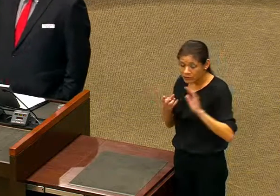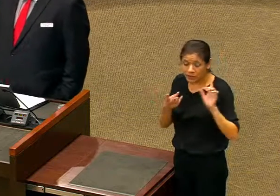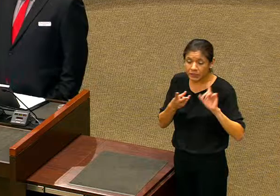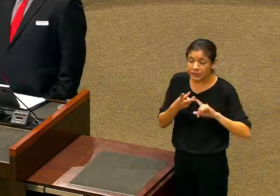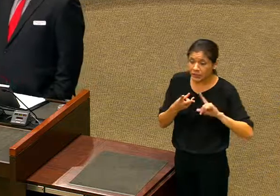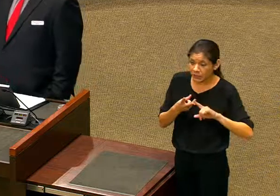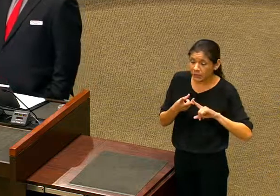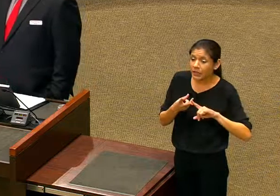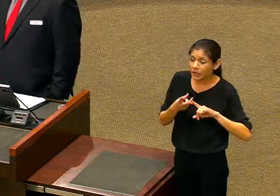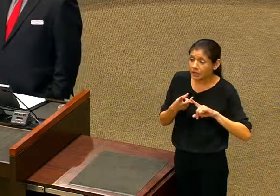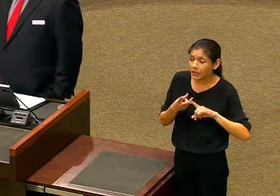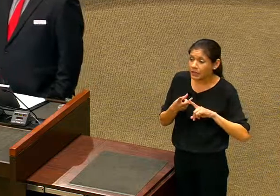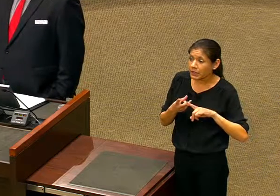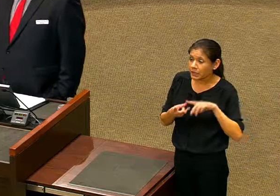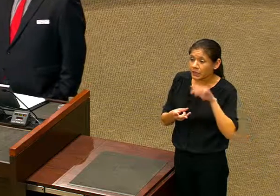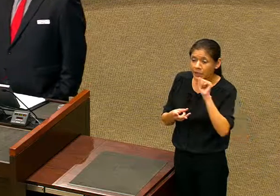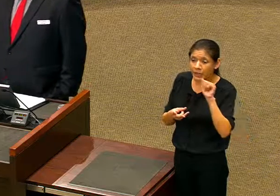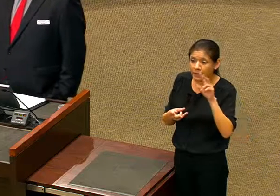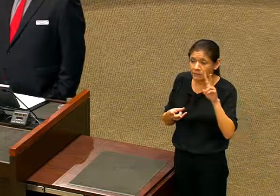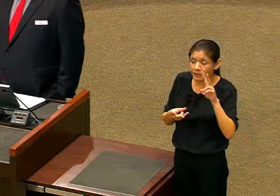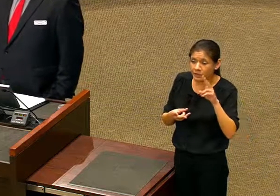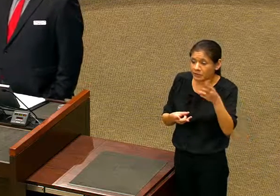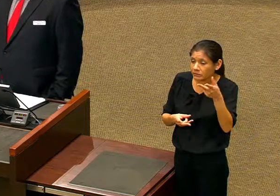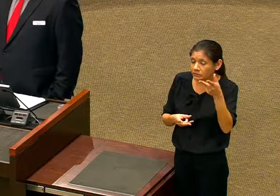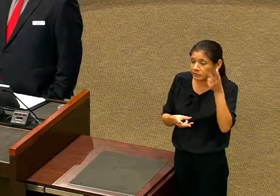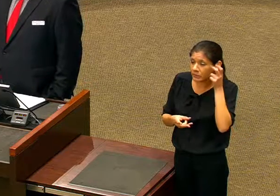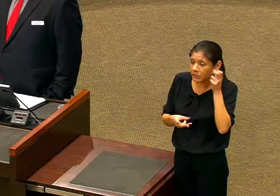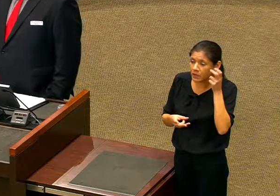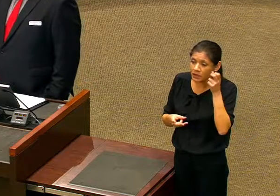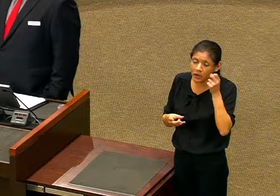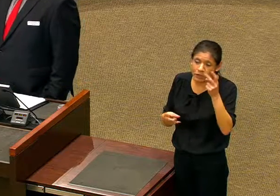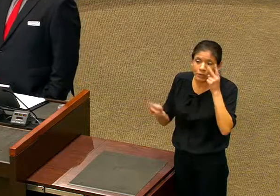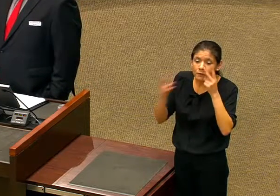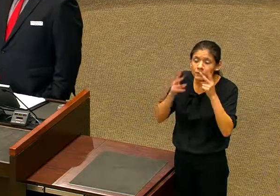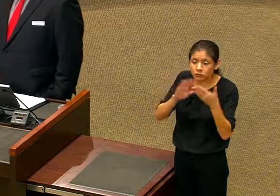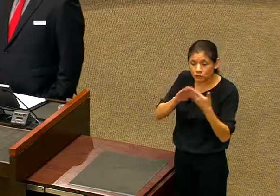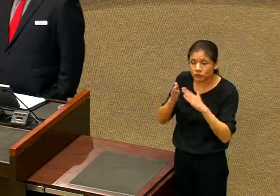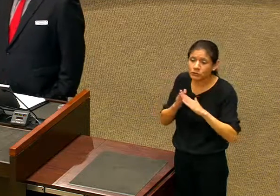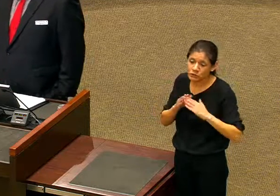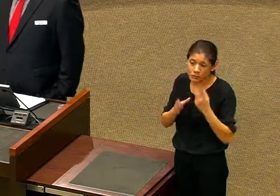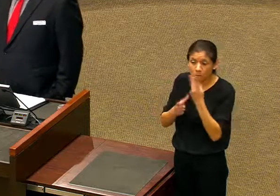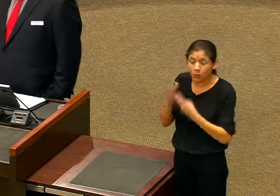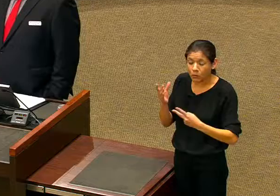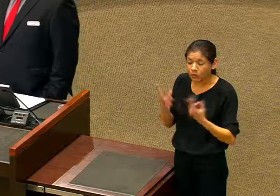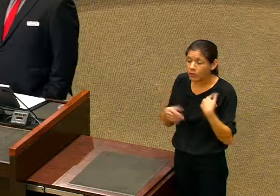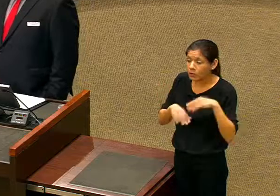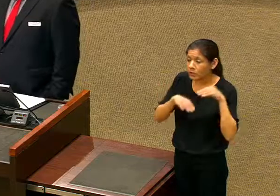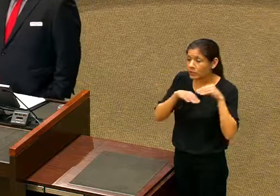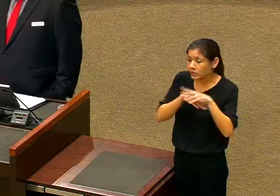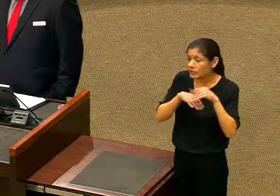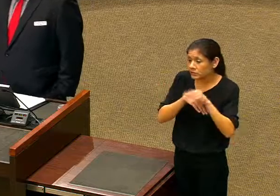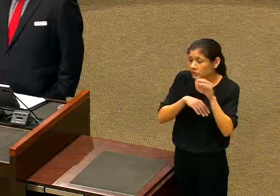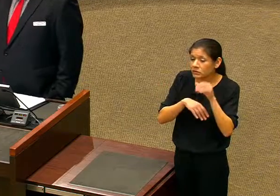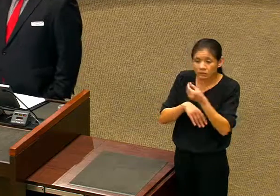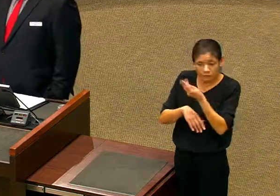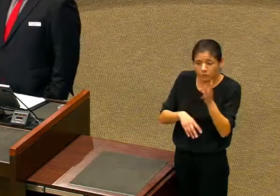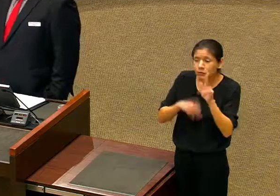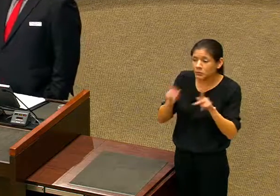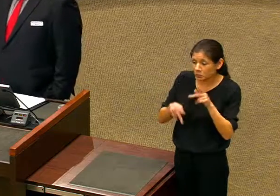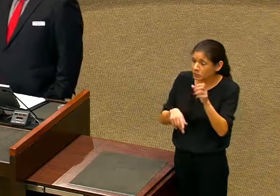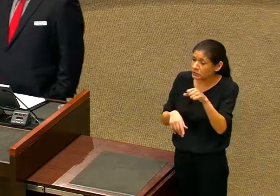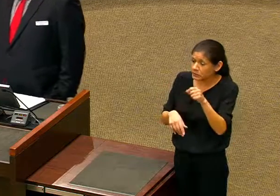and the AV broadcast community. So we do plan on consulting back to a handful of folks.